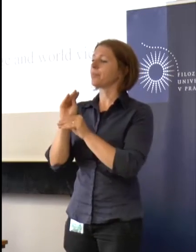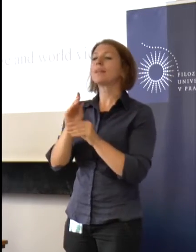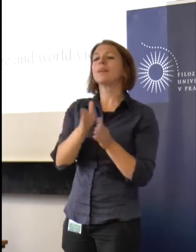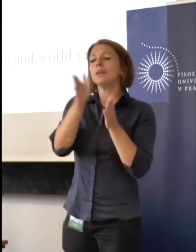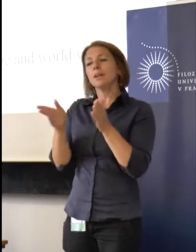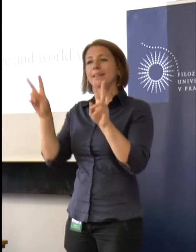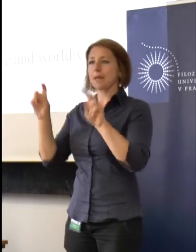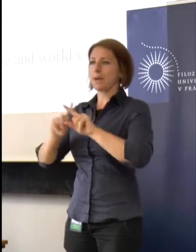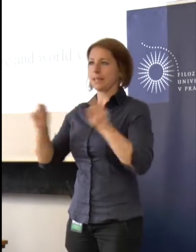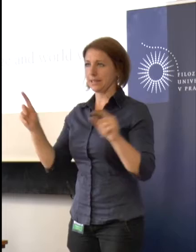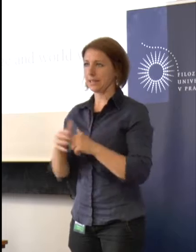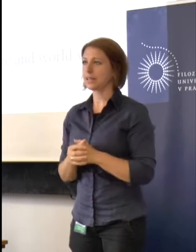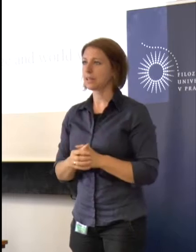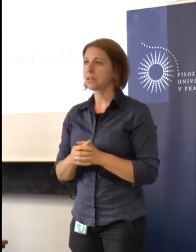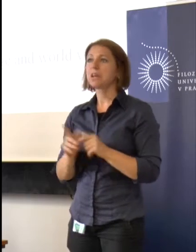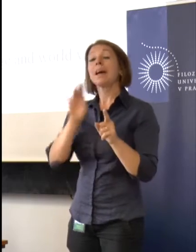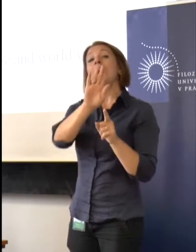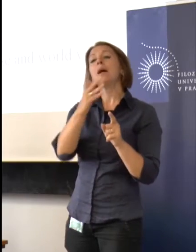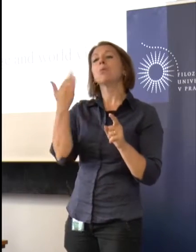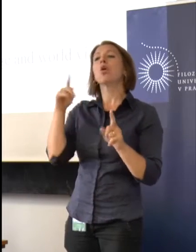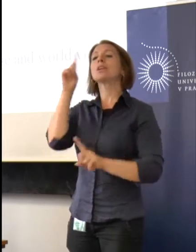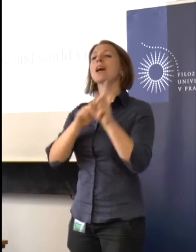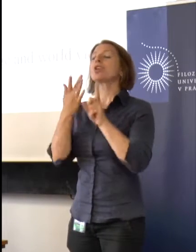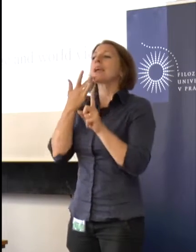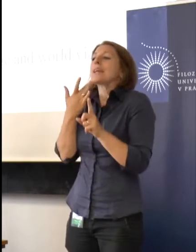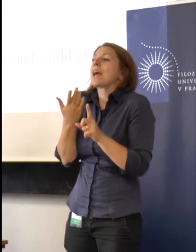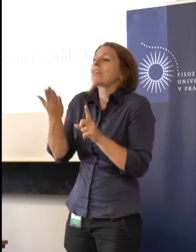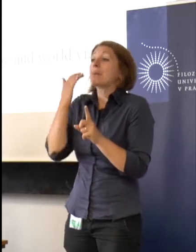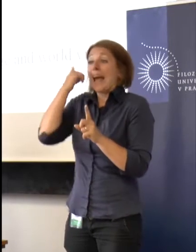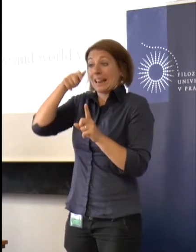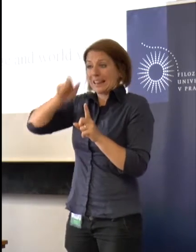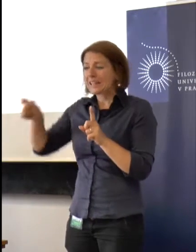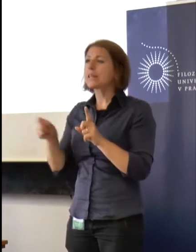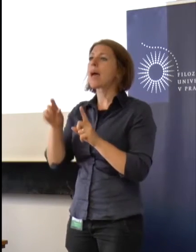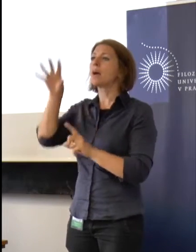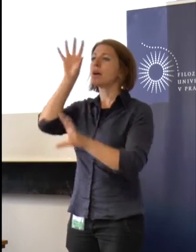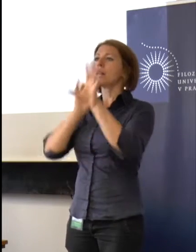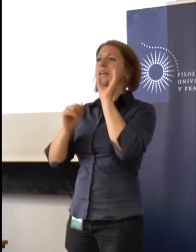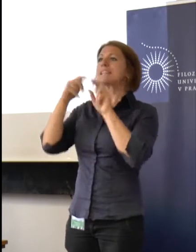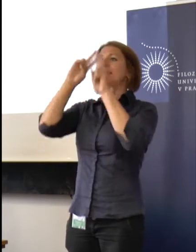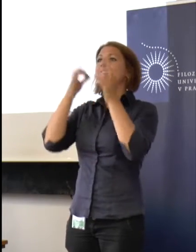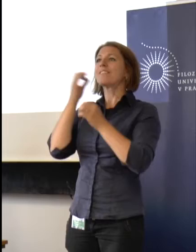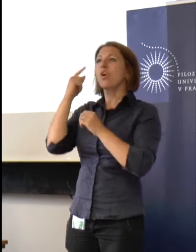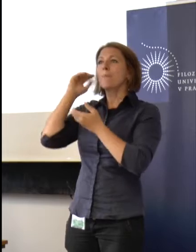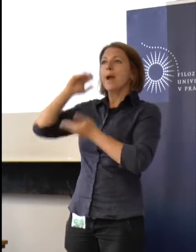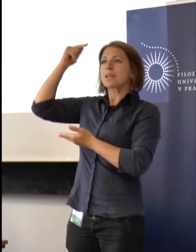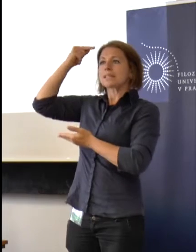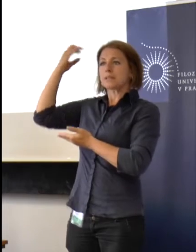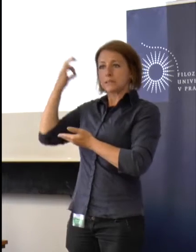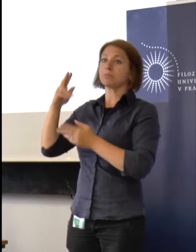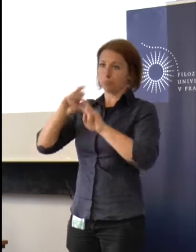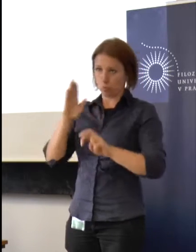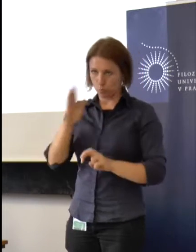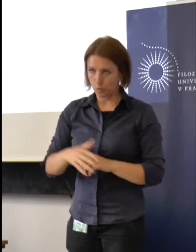a final short part on the global language and world views. So my first part, generating world